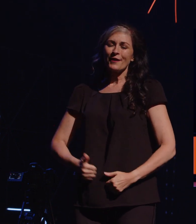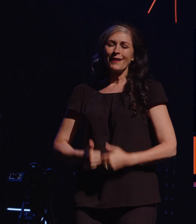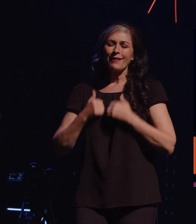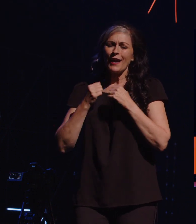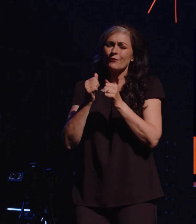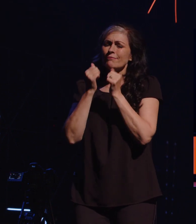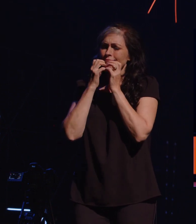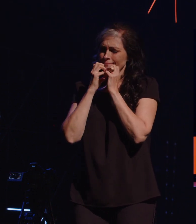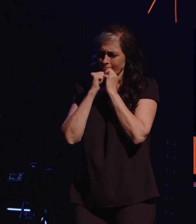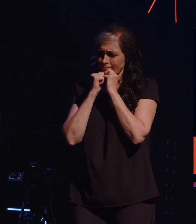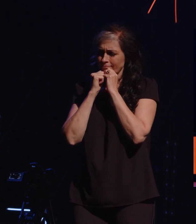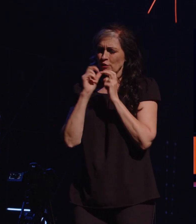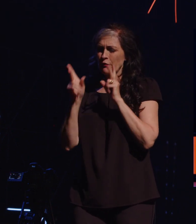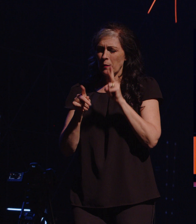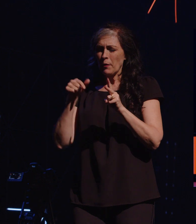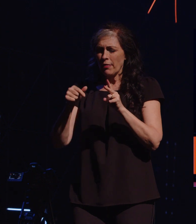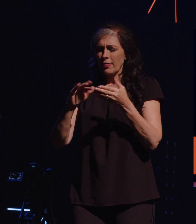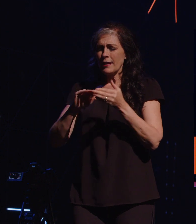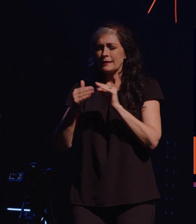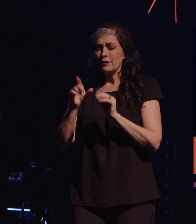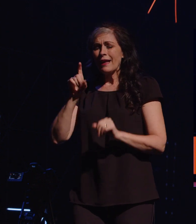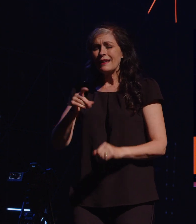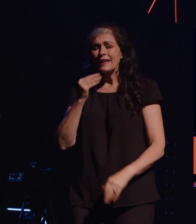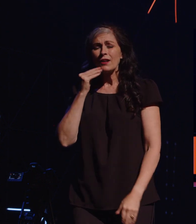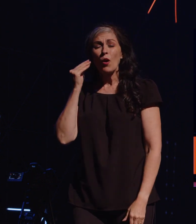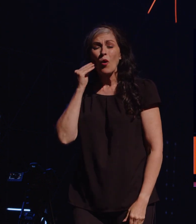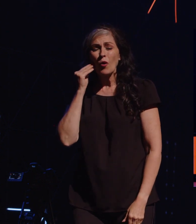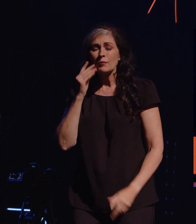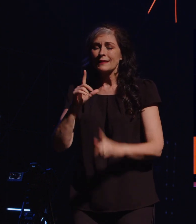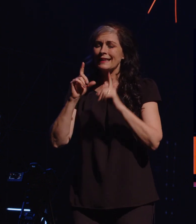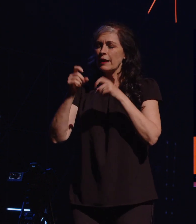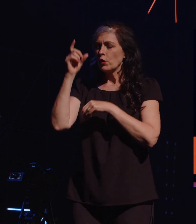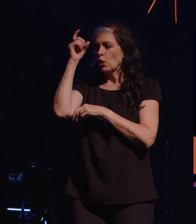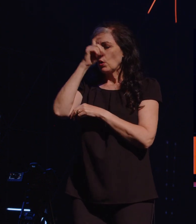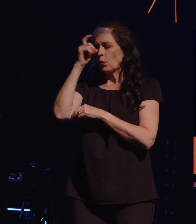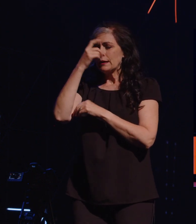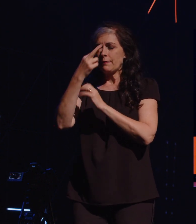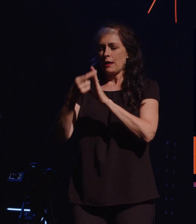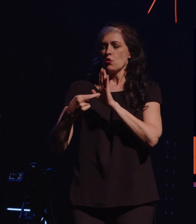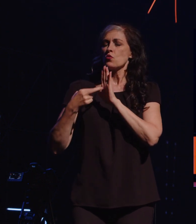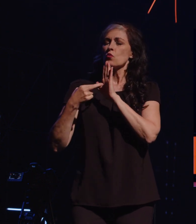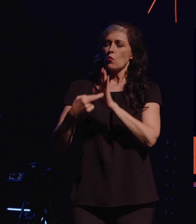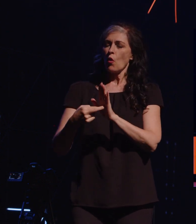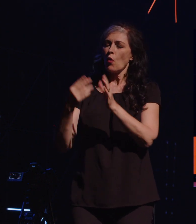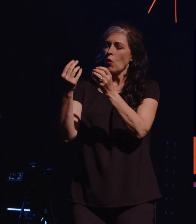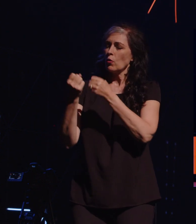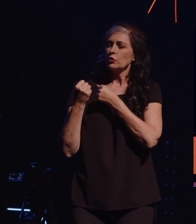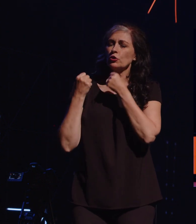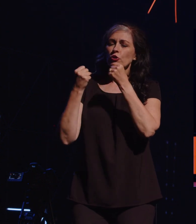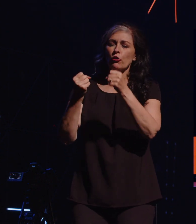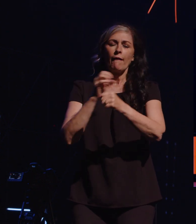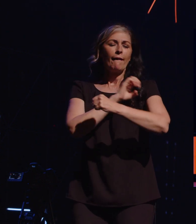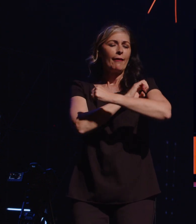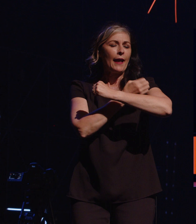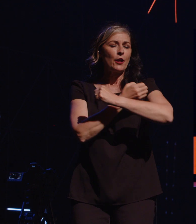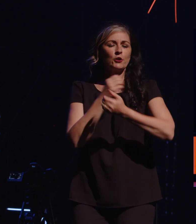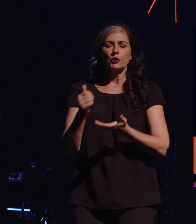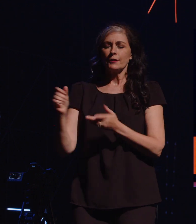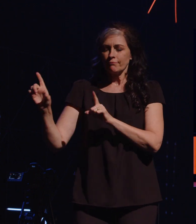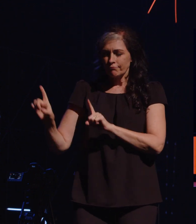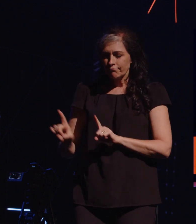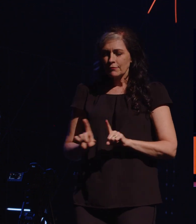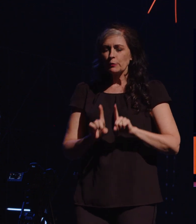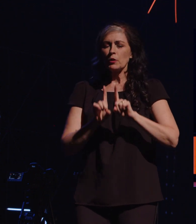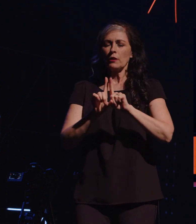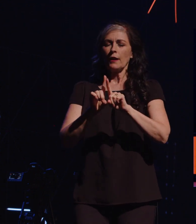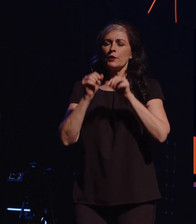for those in our city who need homes. Give her wisdom in her role. Give her strength. Give her energy and help us to come alongside